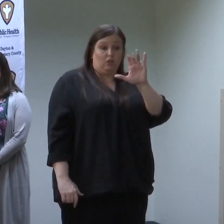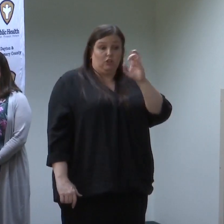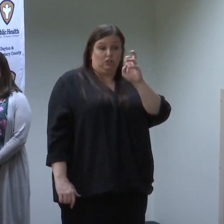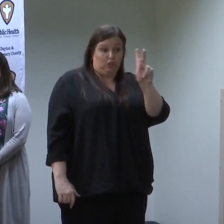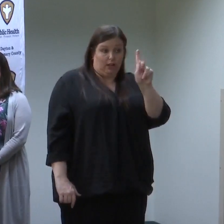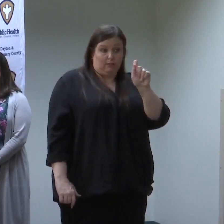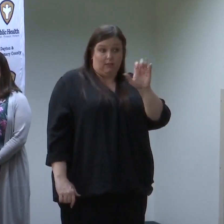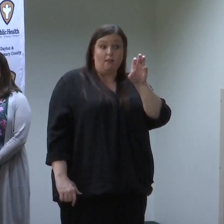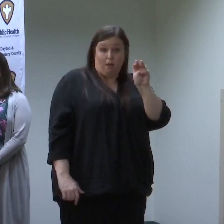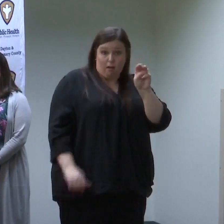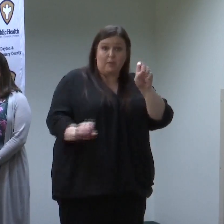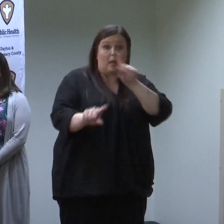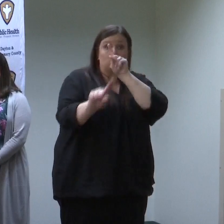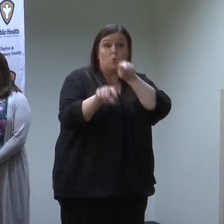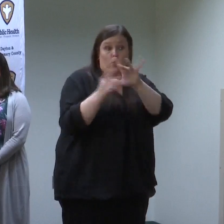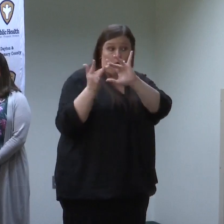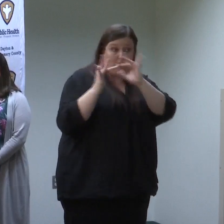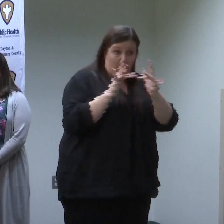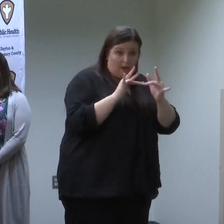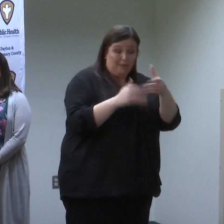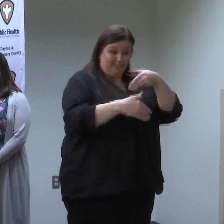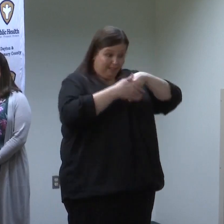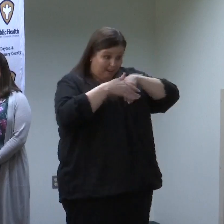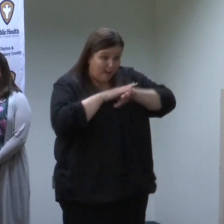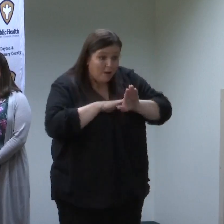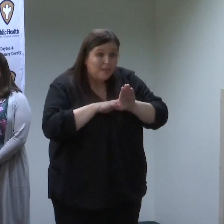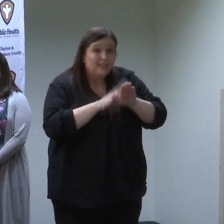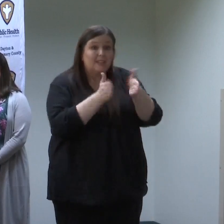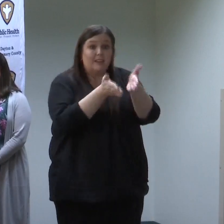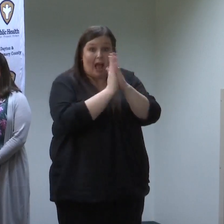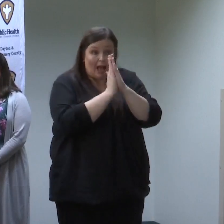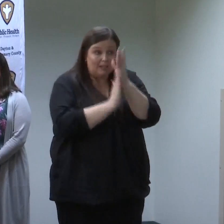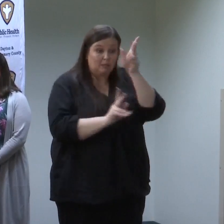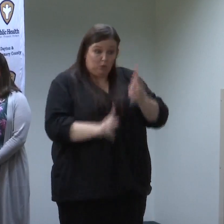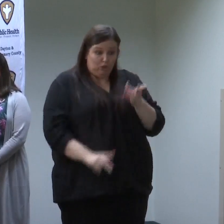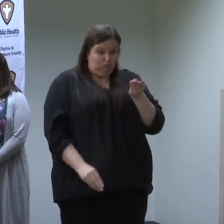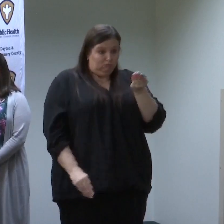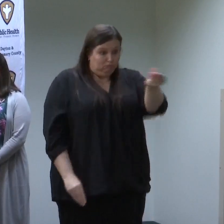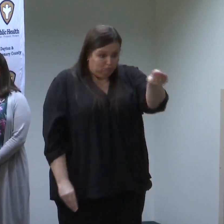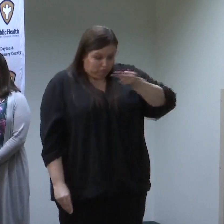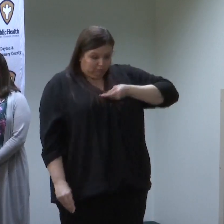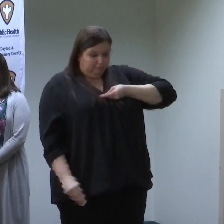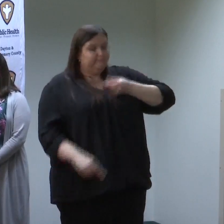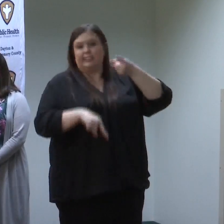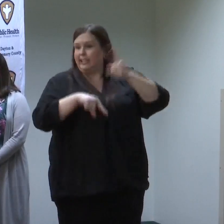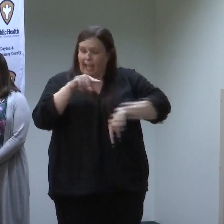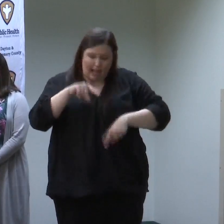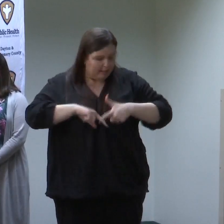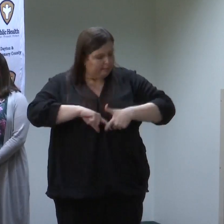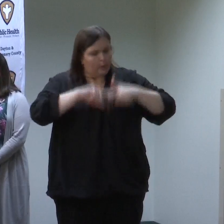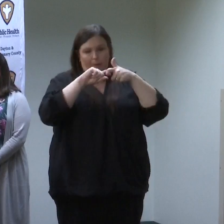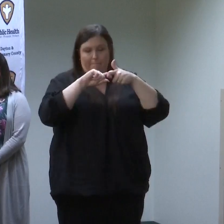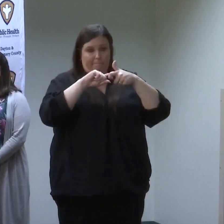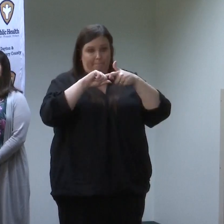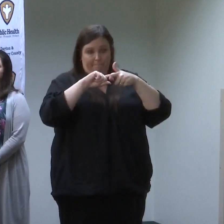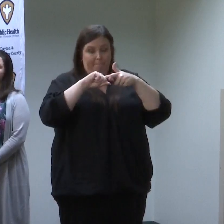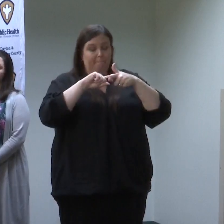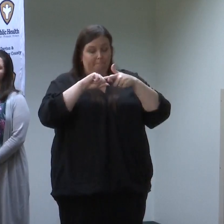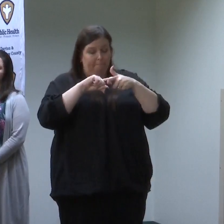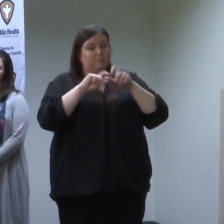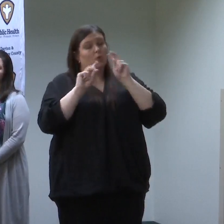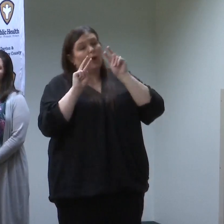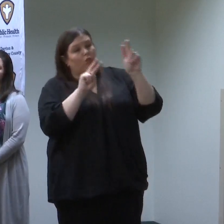www.vitalcheck.com to continue to request those records. But in-person service requests we are suspending. And similar information